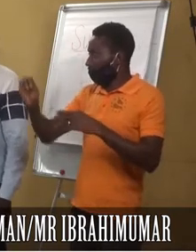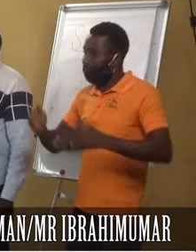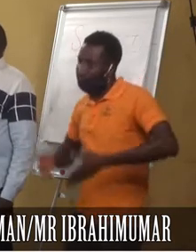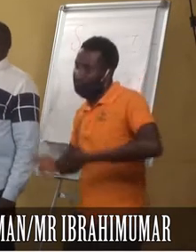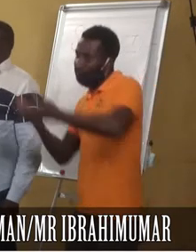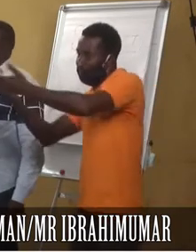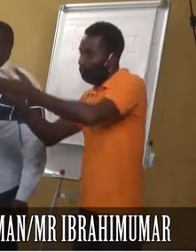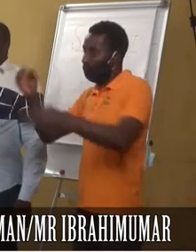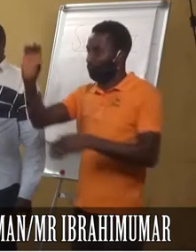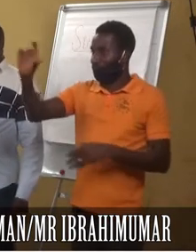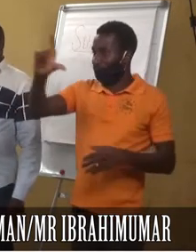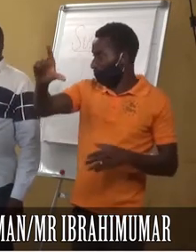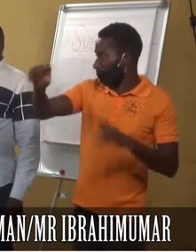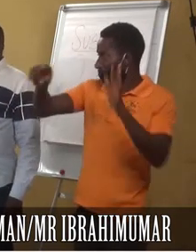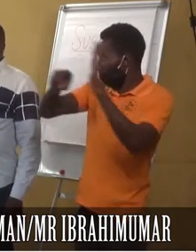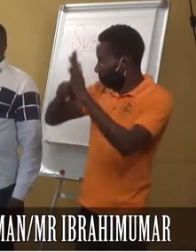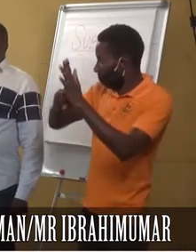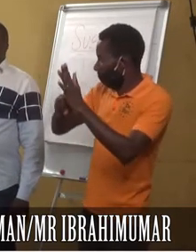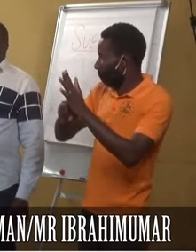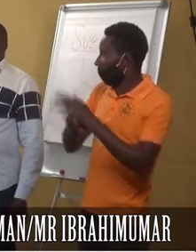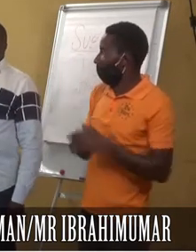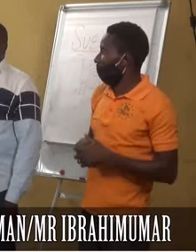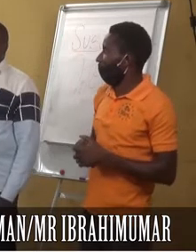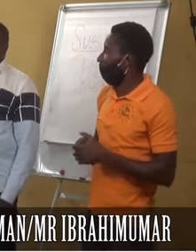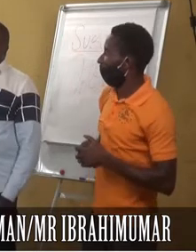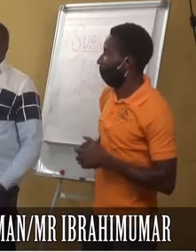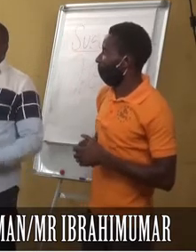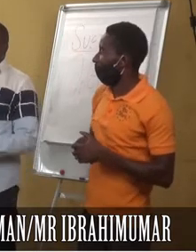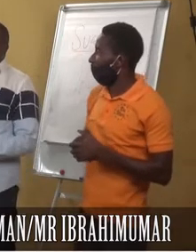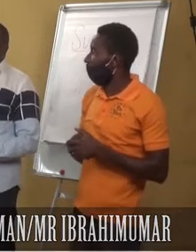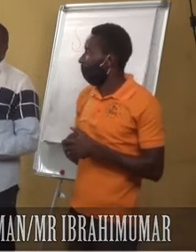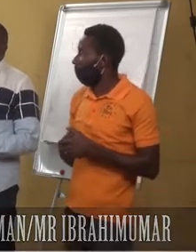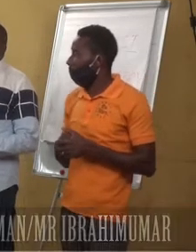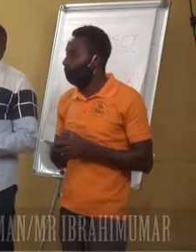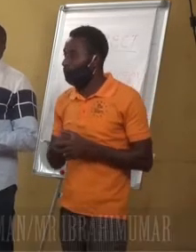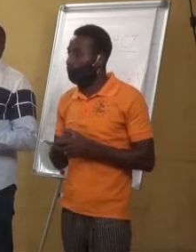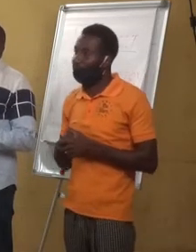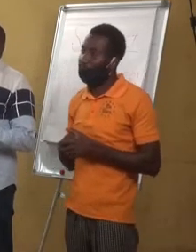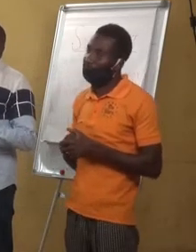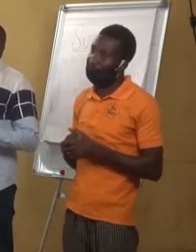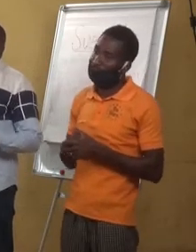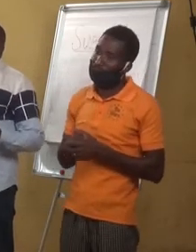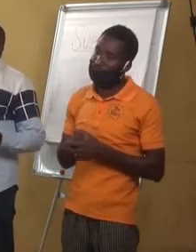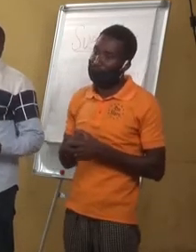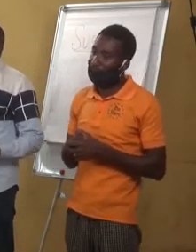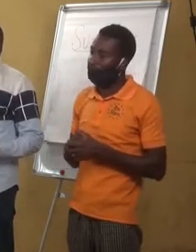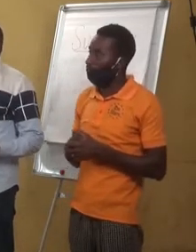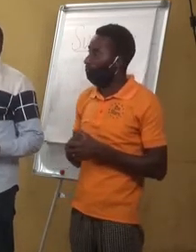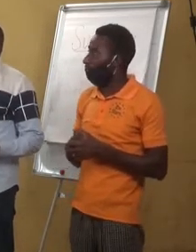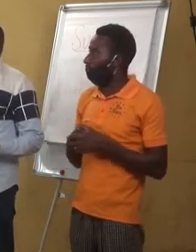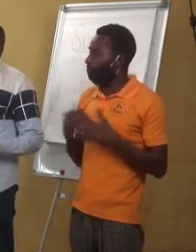there are so many examples. You may want to ask me, what about a case of a compound like we have something like maybe calcium